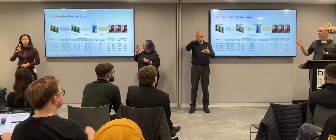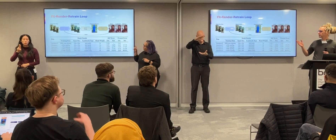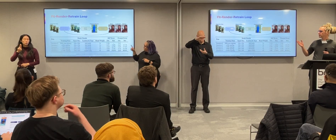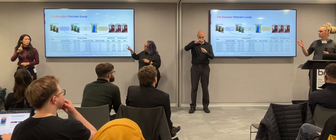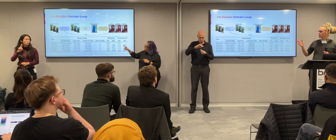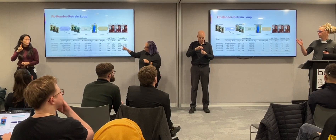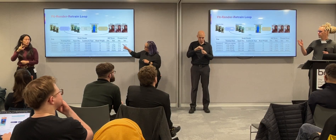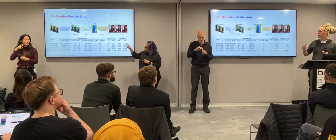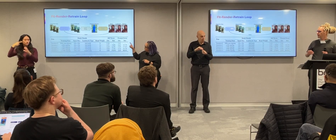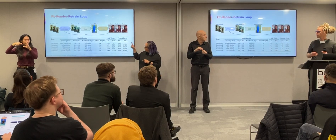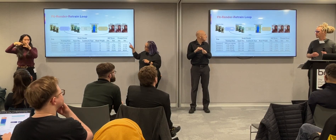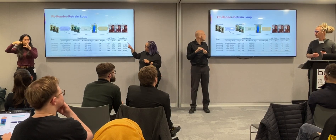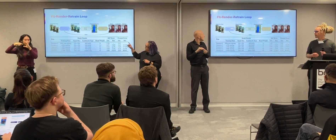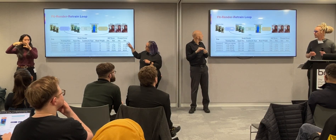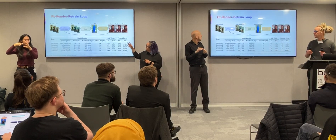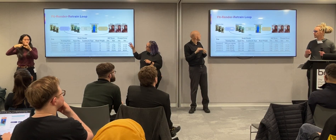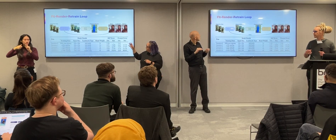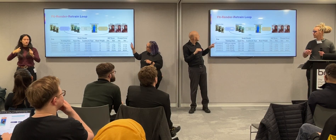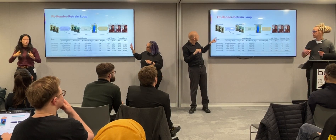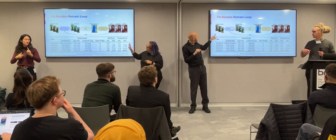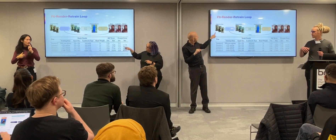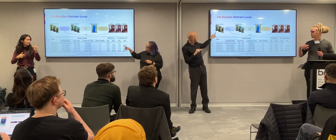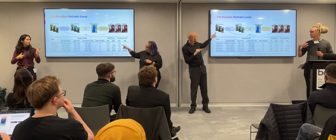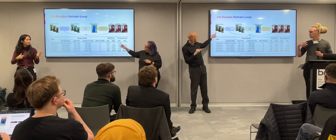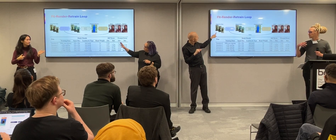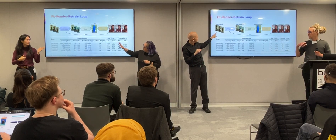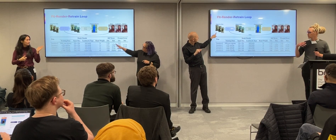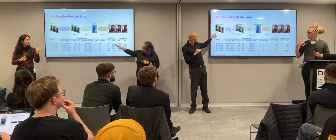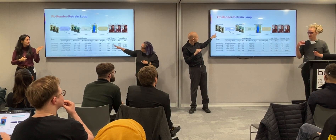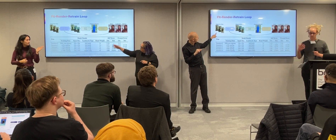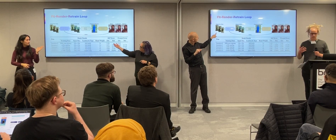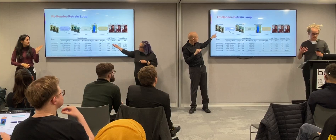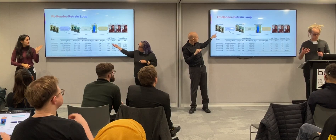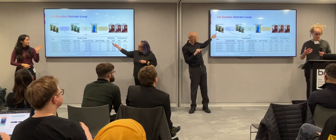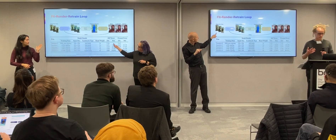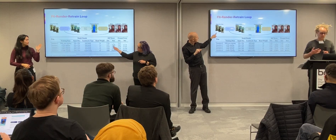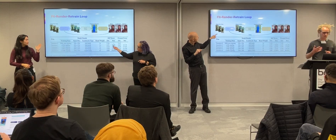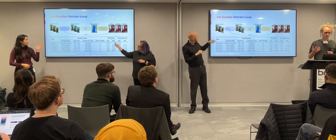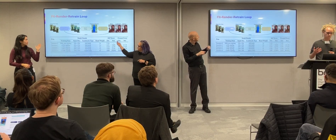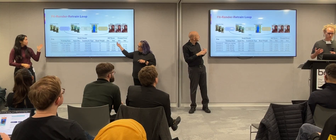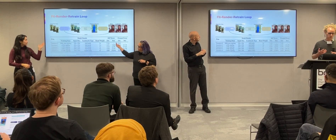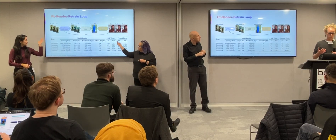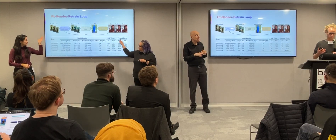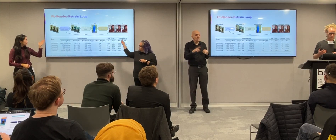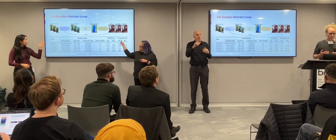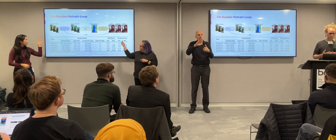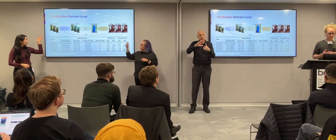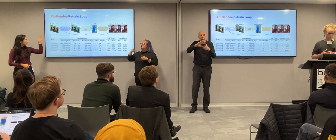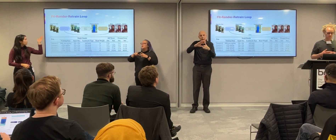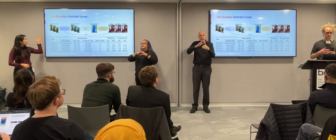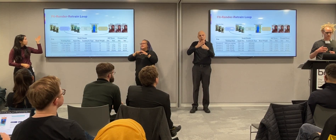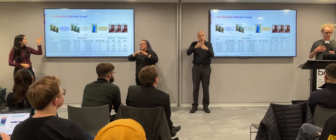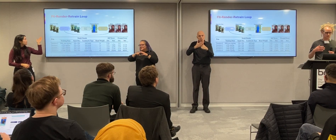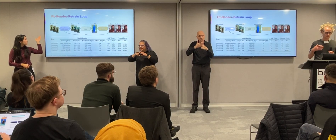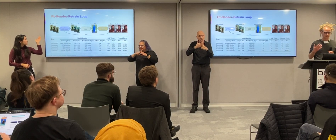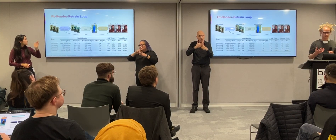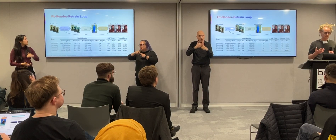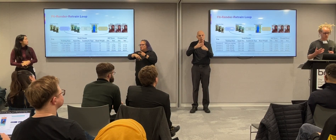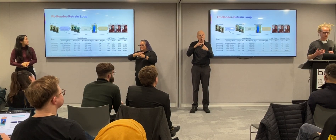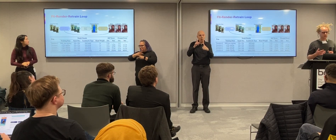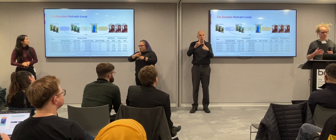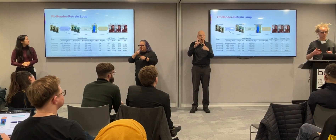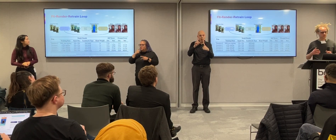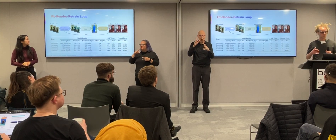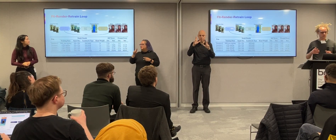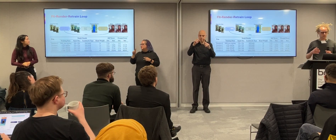recordings on the very left side, and then kind of using an initial version of dense